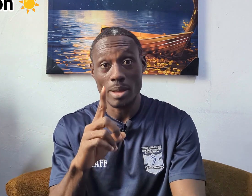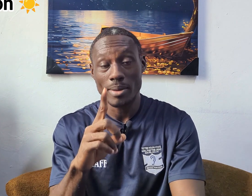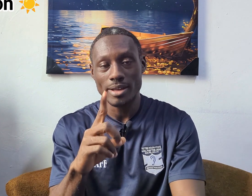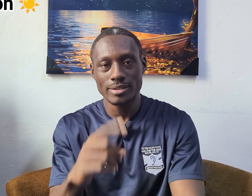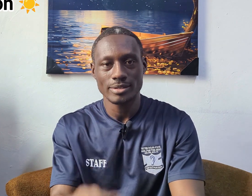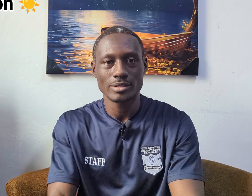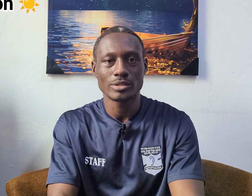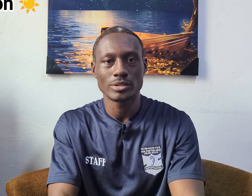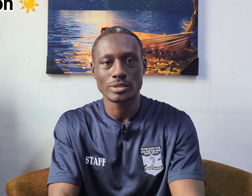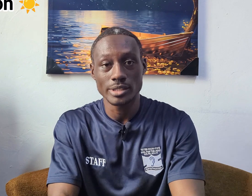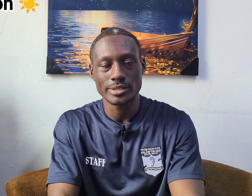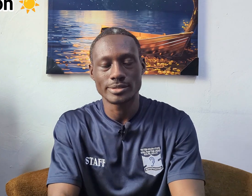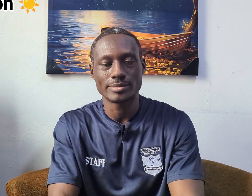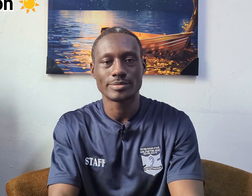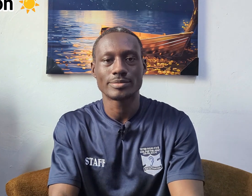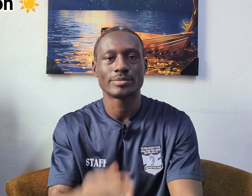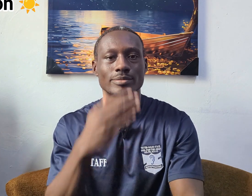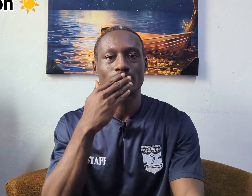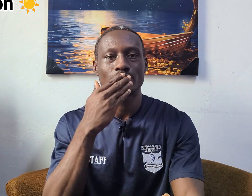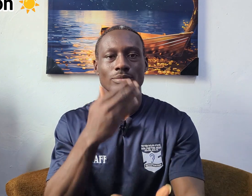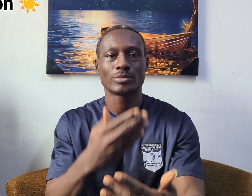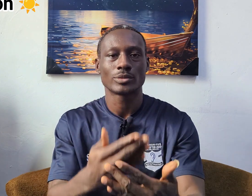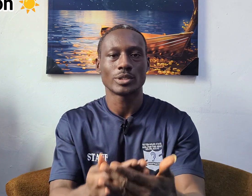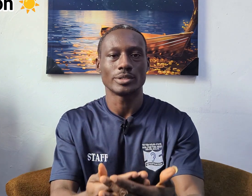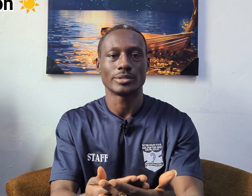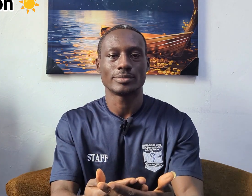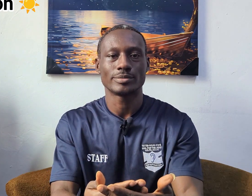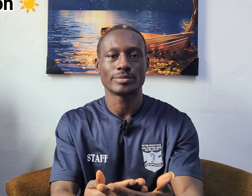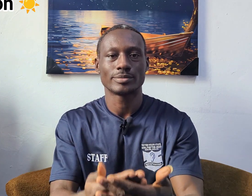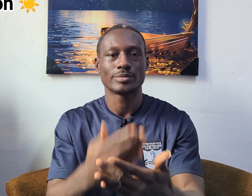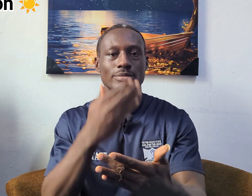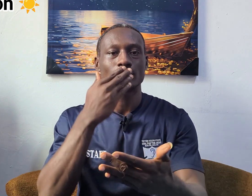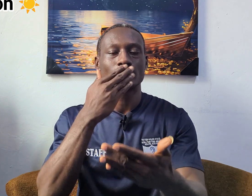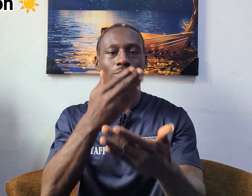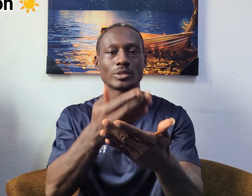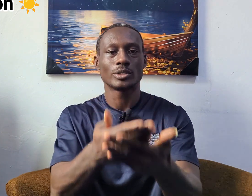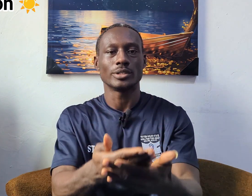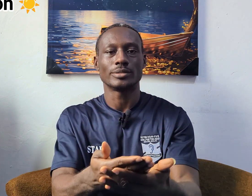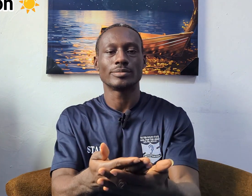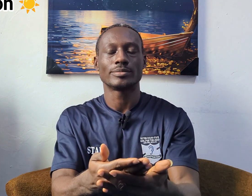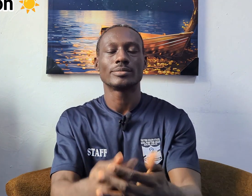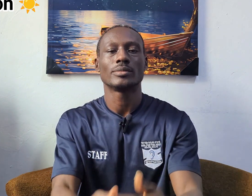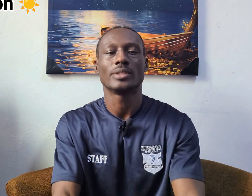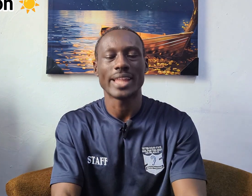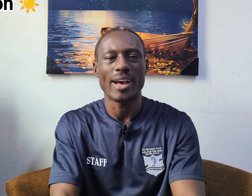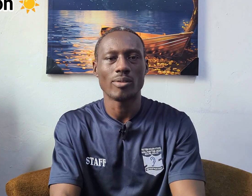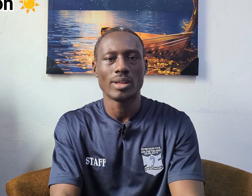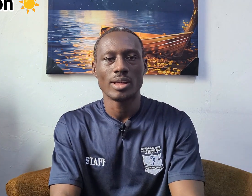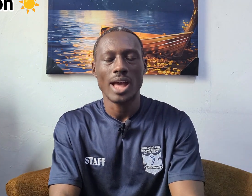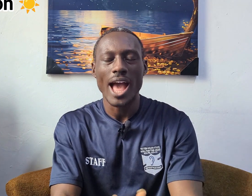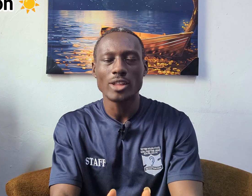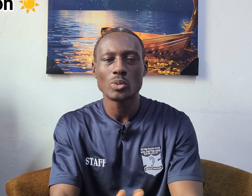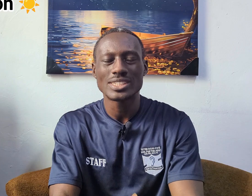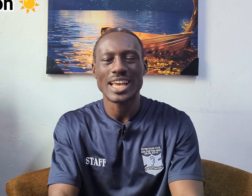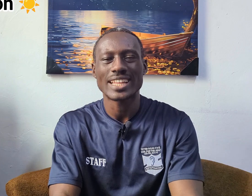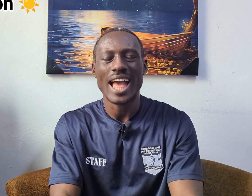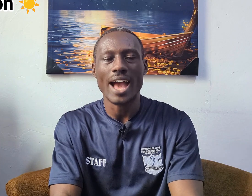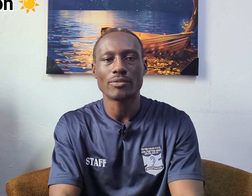Remember? Good. Good. Good. Now, how do we sign